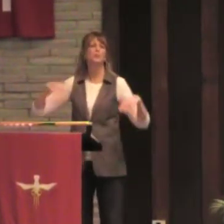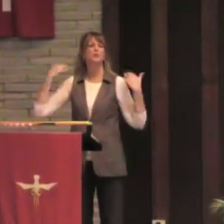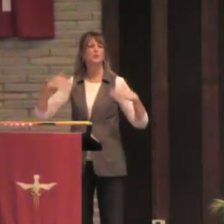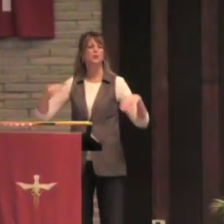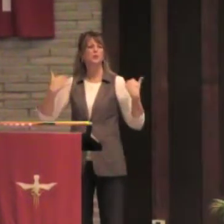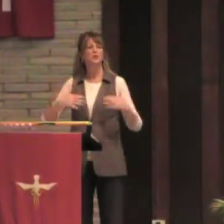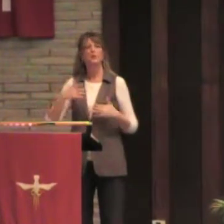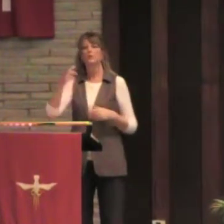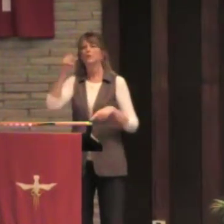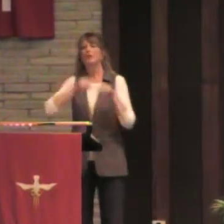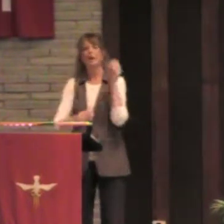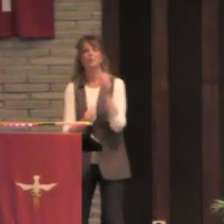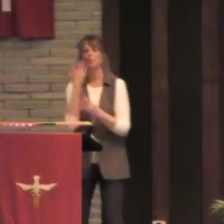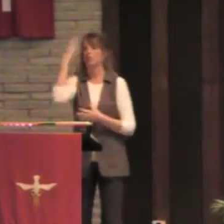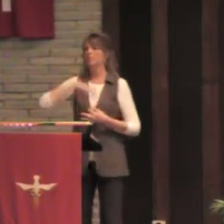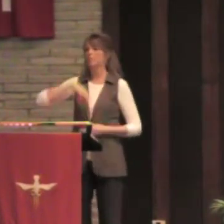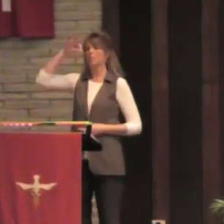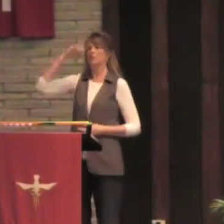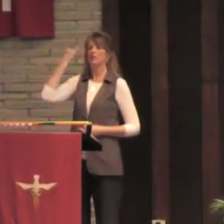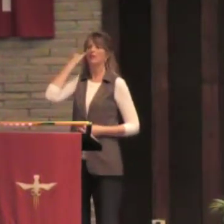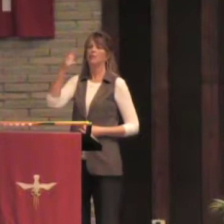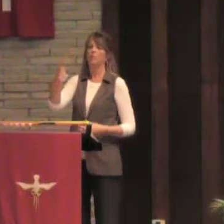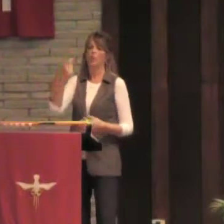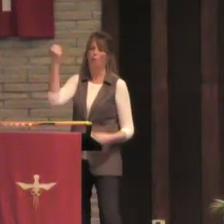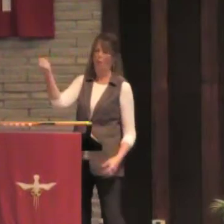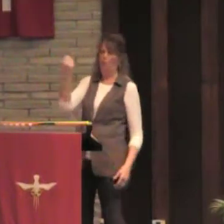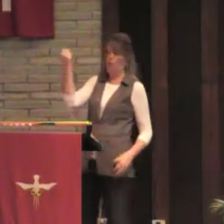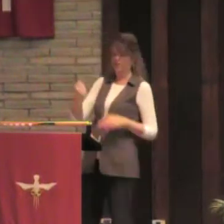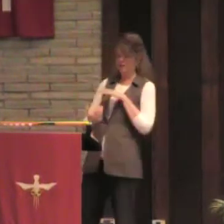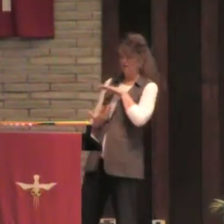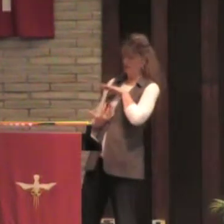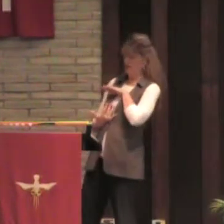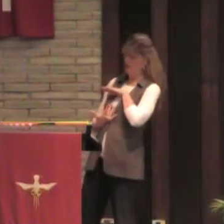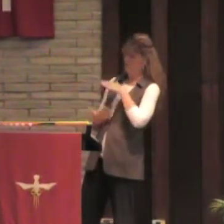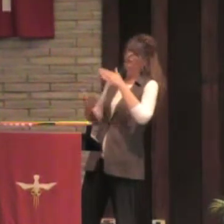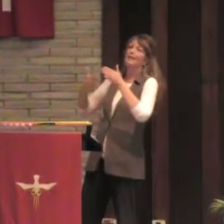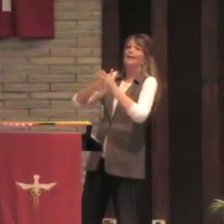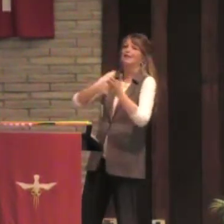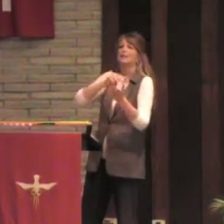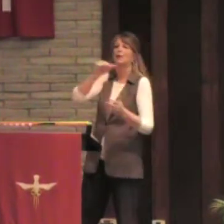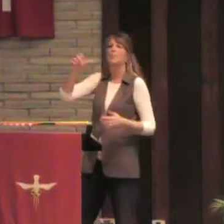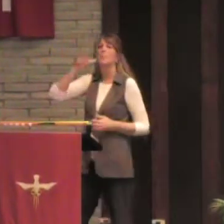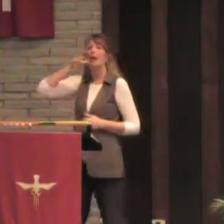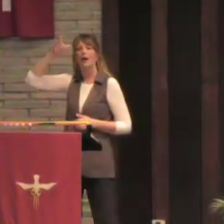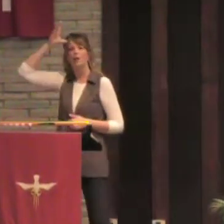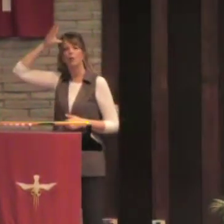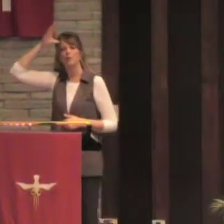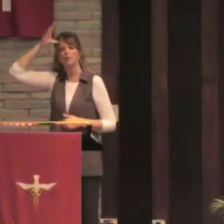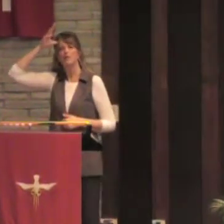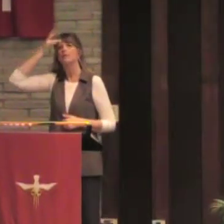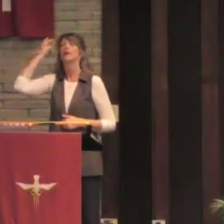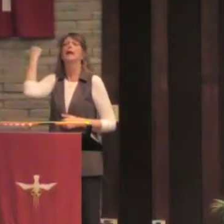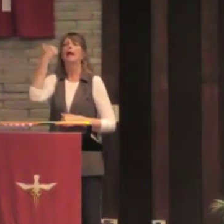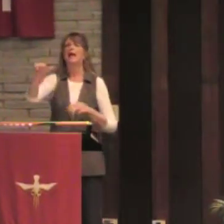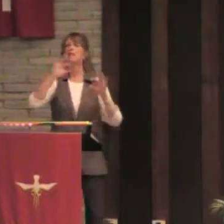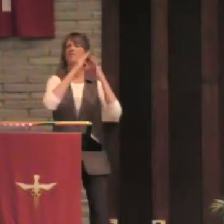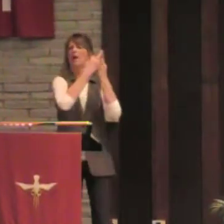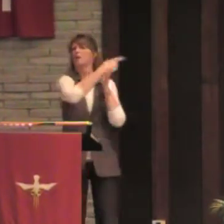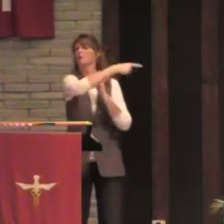and spiritually. You're unable to grow spiritually if you're holding that kind of a grudge against your parents